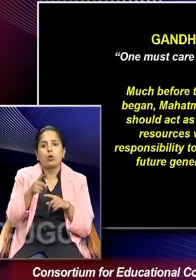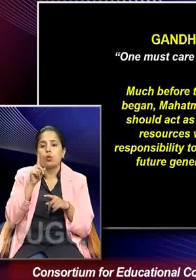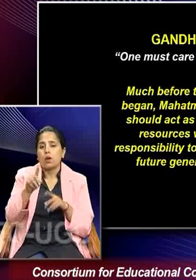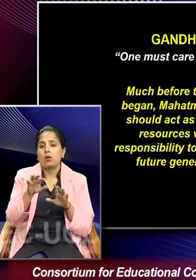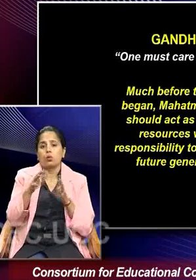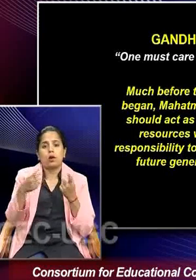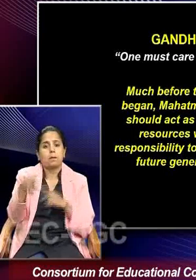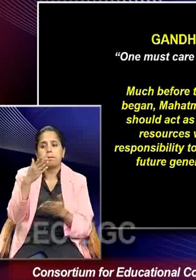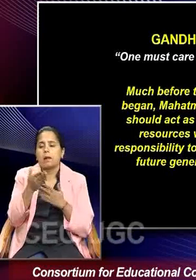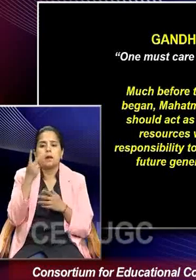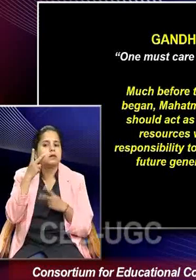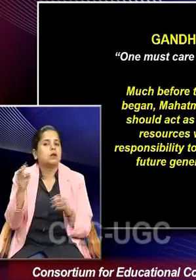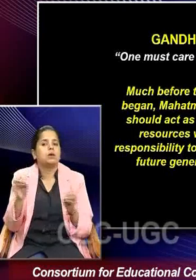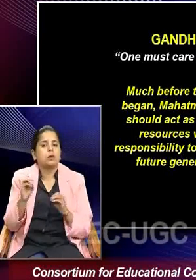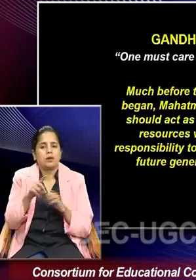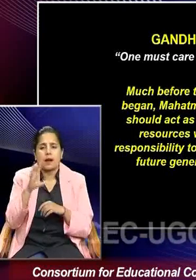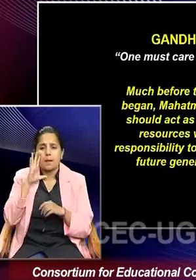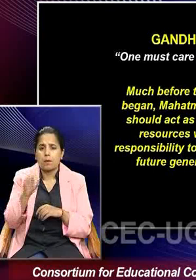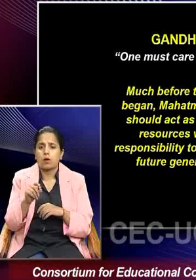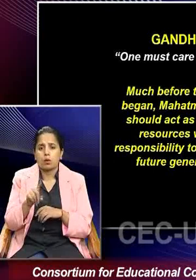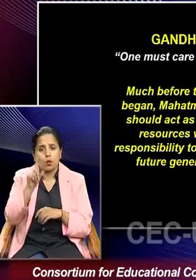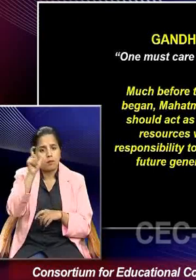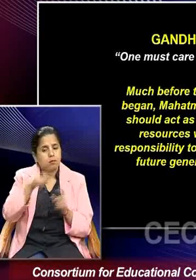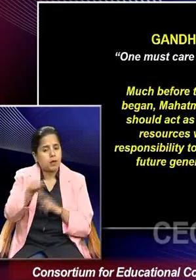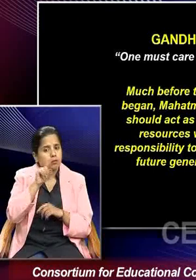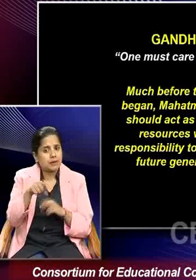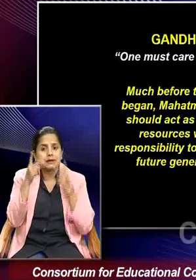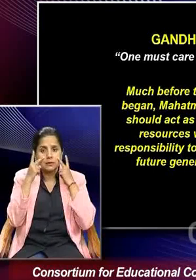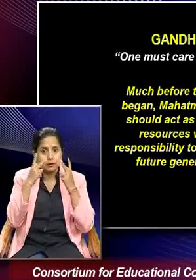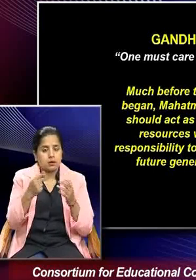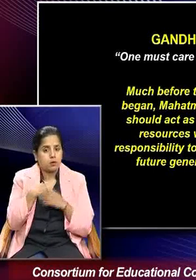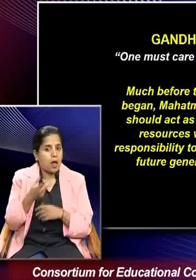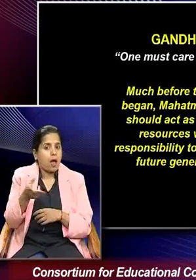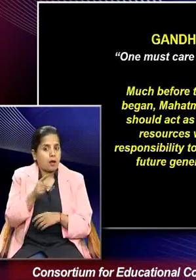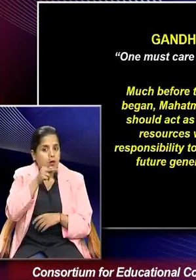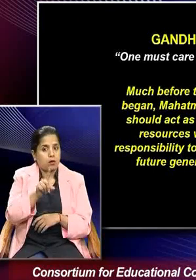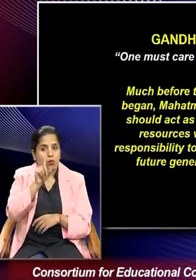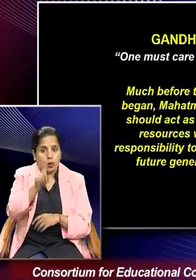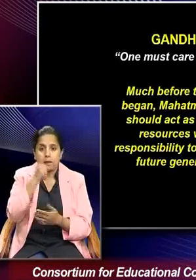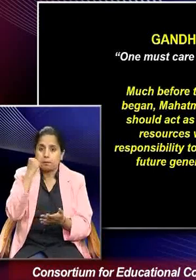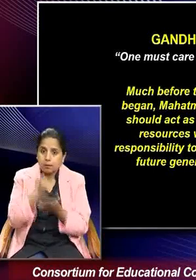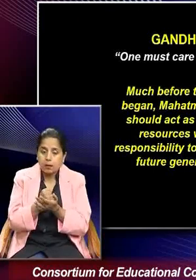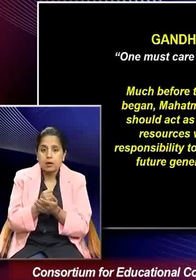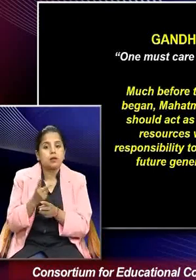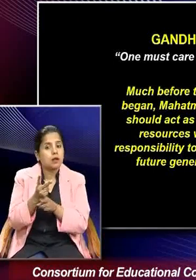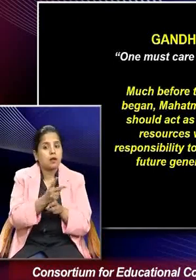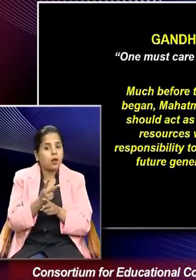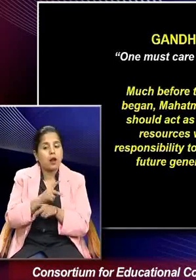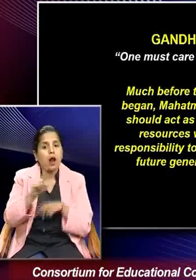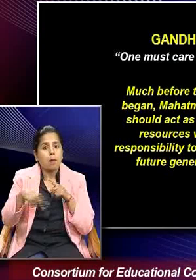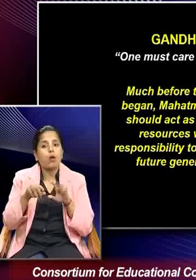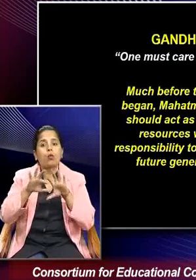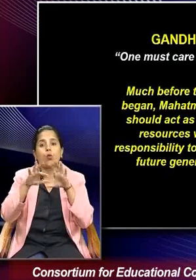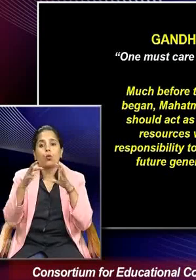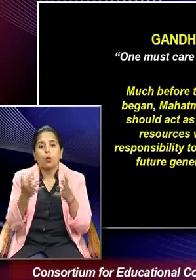see. This is a very important line, one must look at it. I am repeating, one must care about the world one